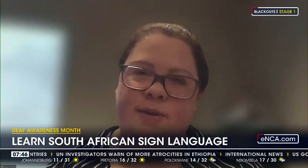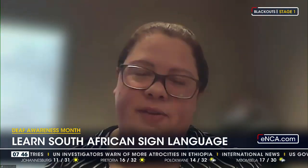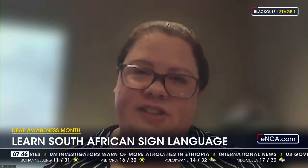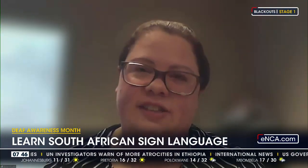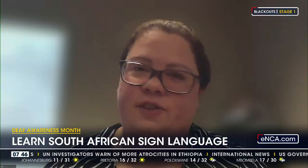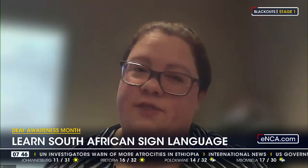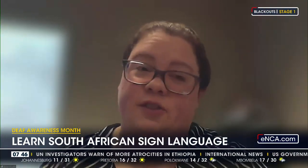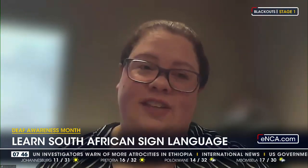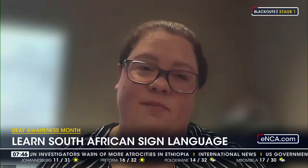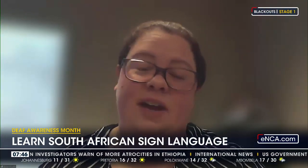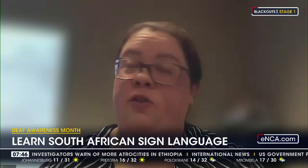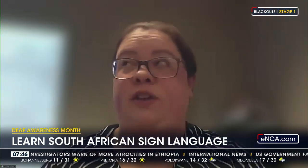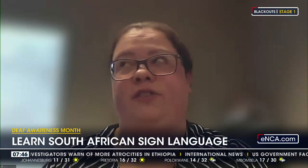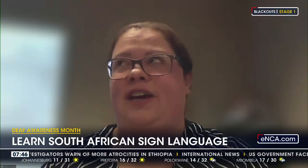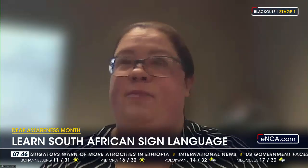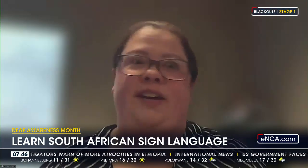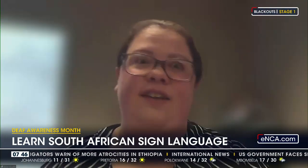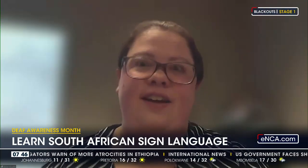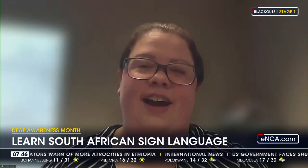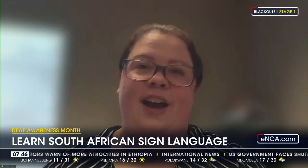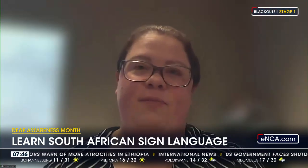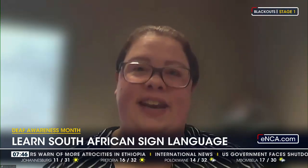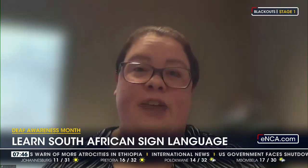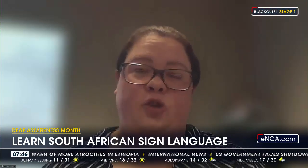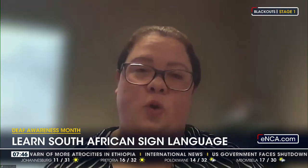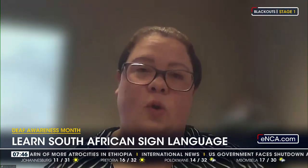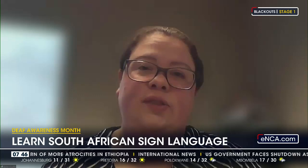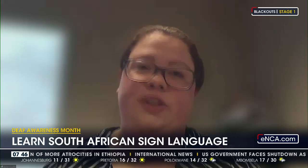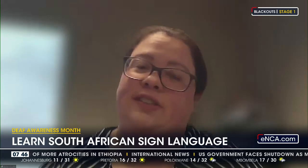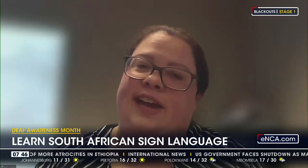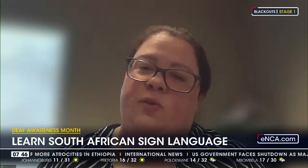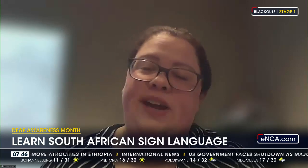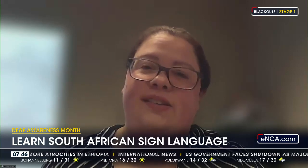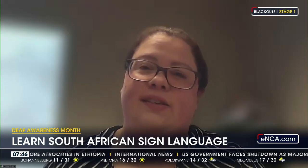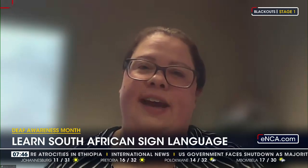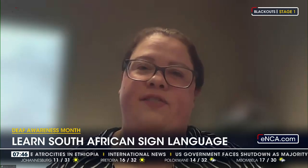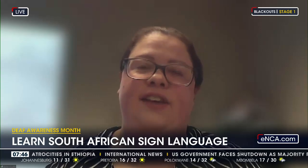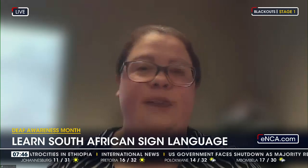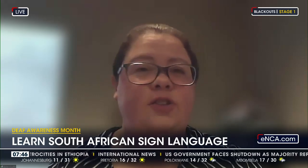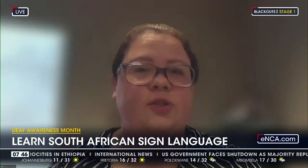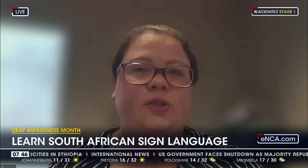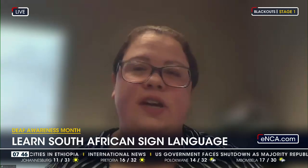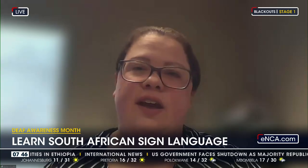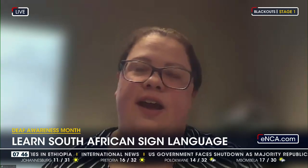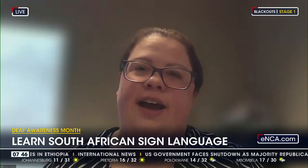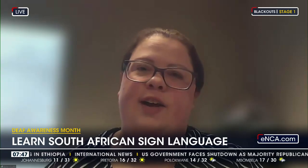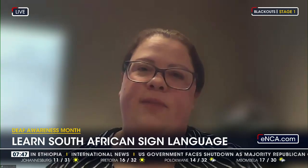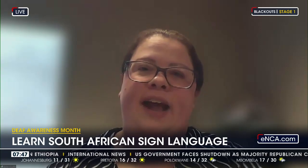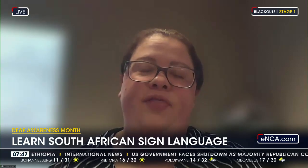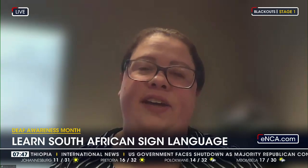come and register for a full-time, not a full-time, but an actual course, which is 10 weeks at Wits Language School. And